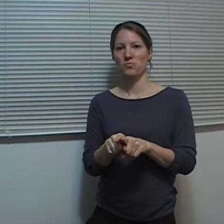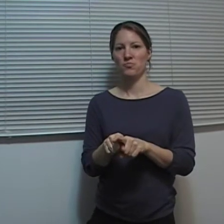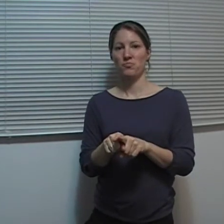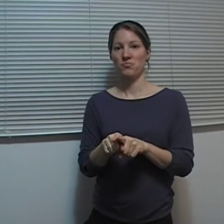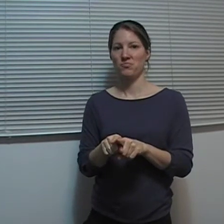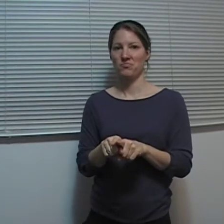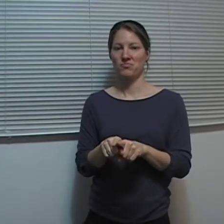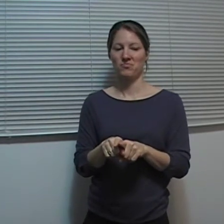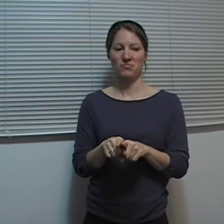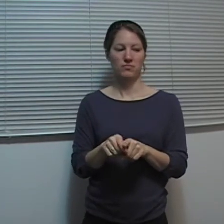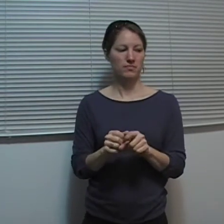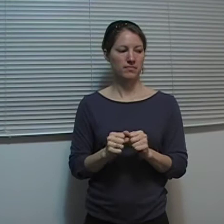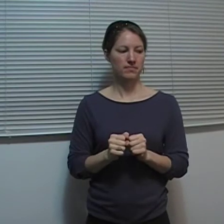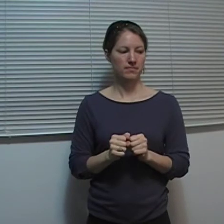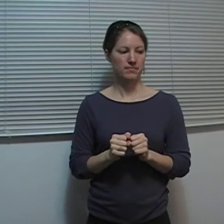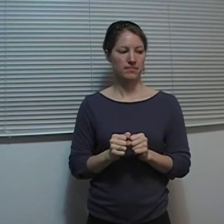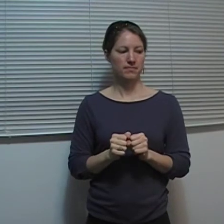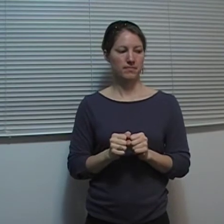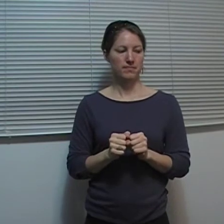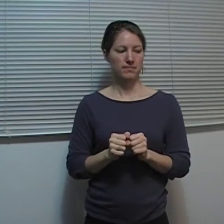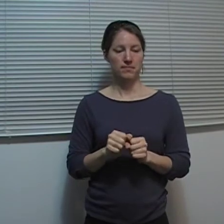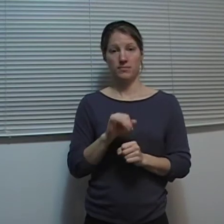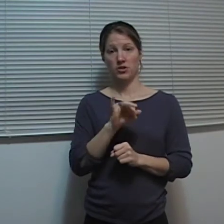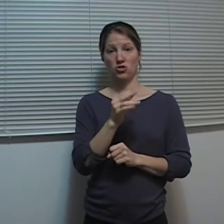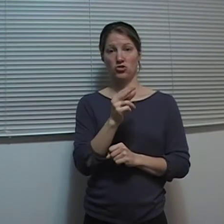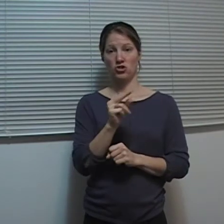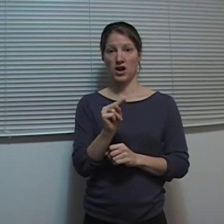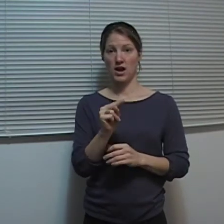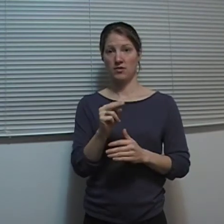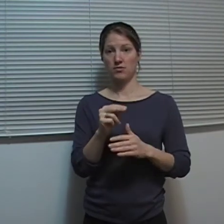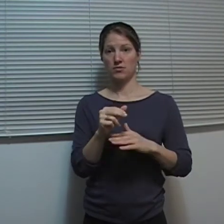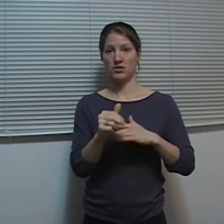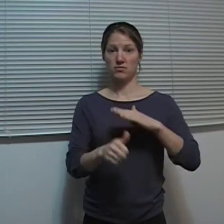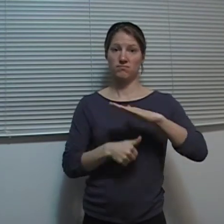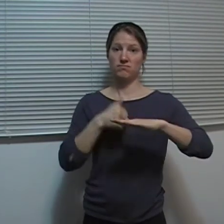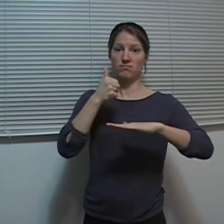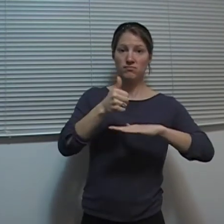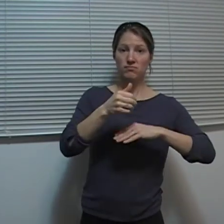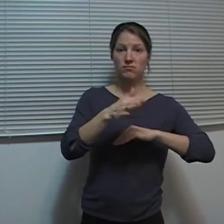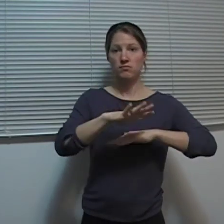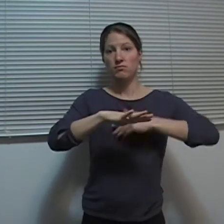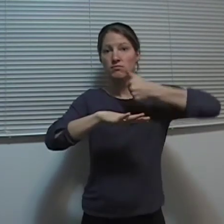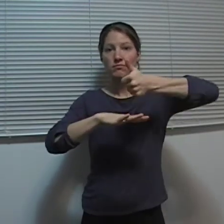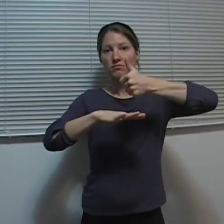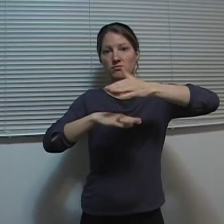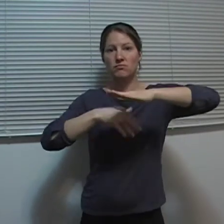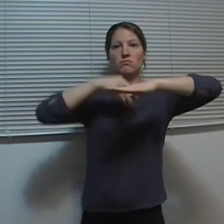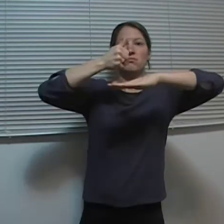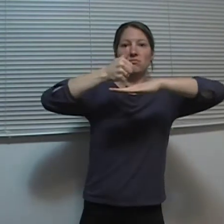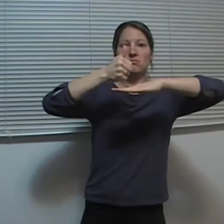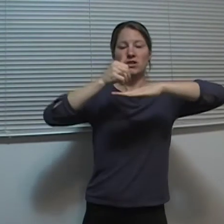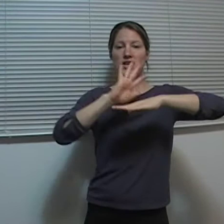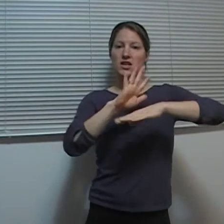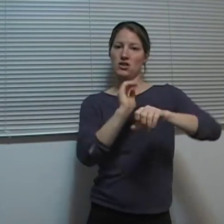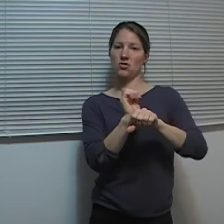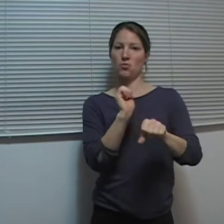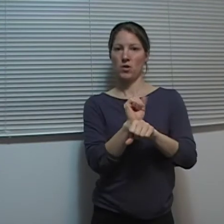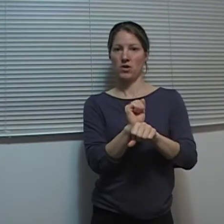ladder so that by the time William was 4 years old, his father had moved from ant taster to constable to